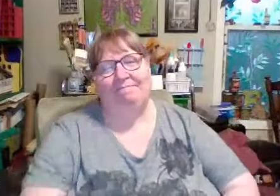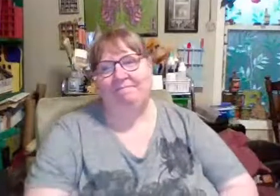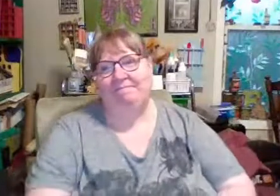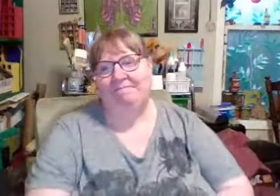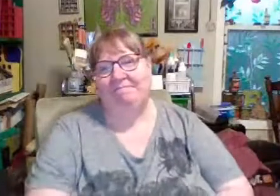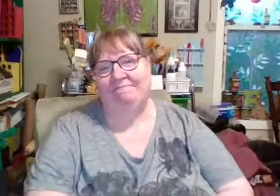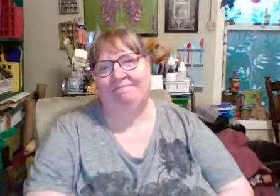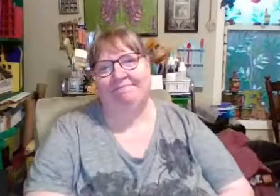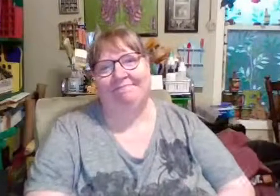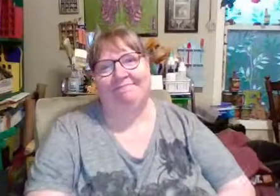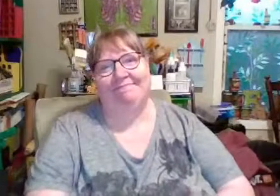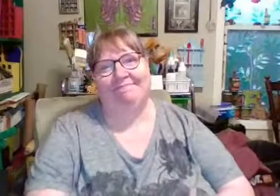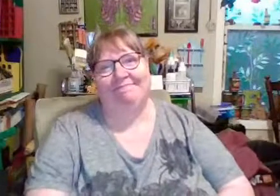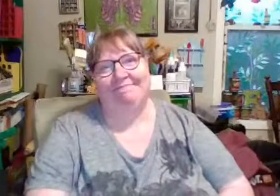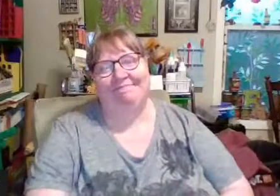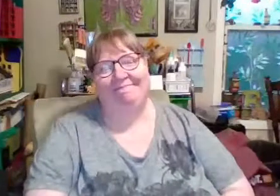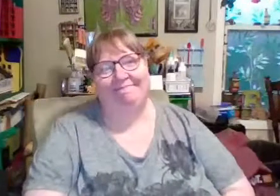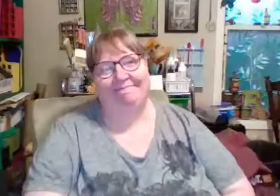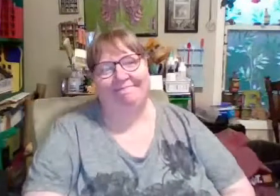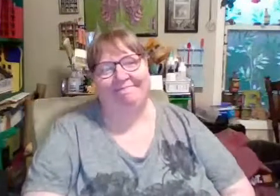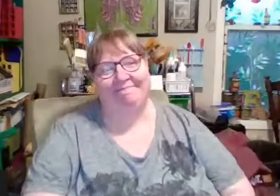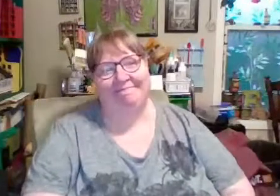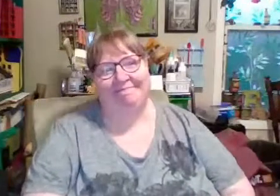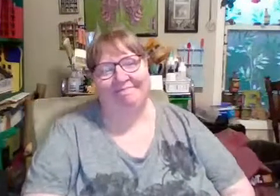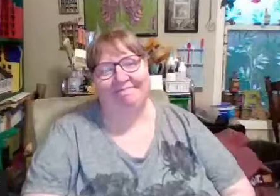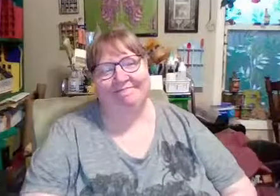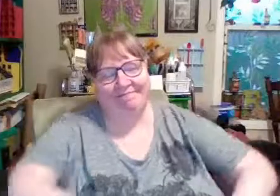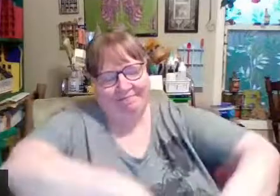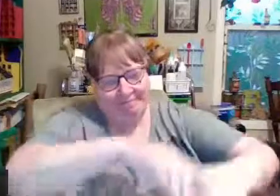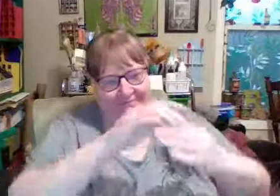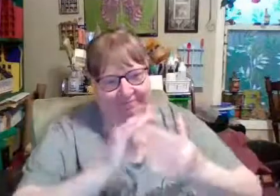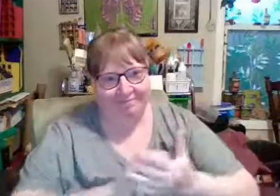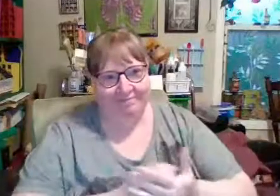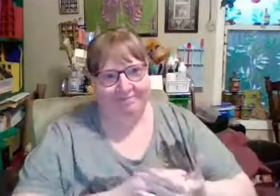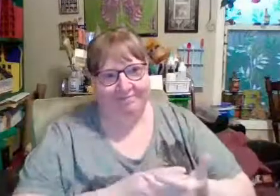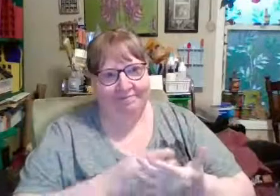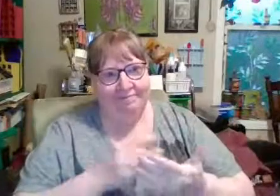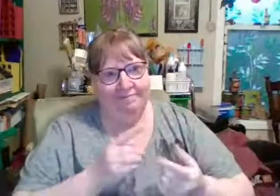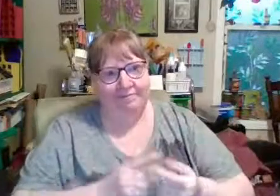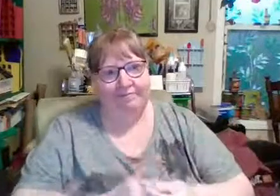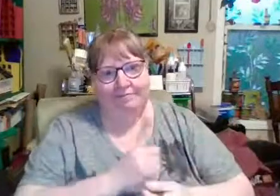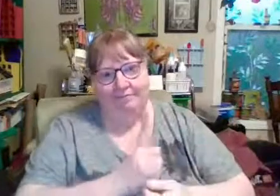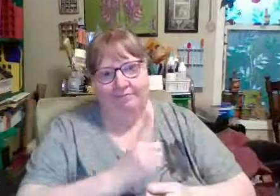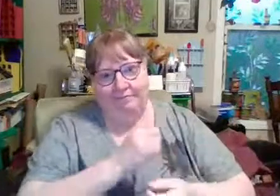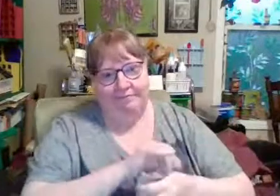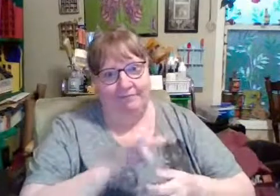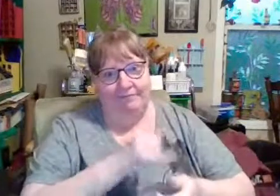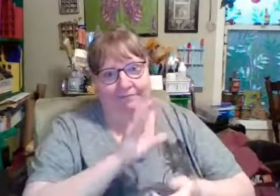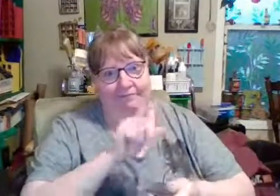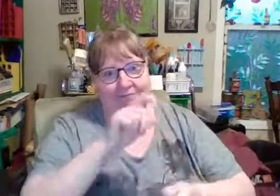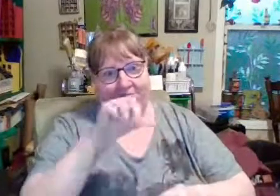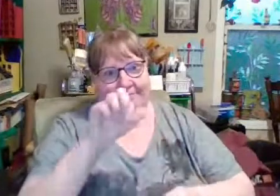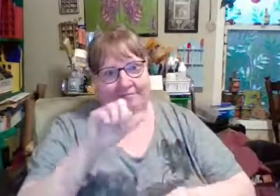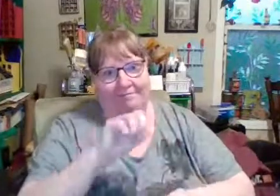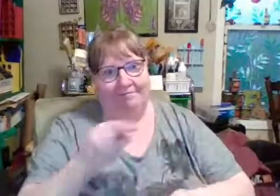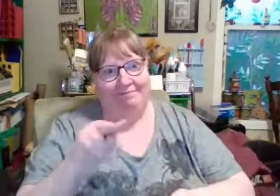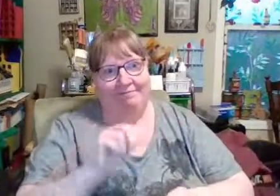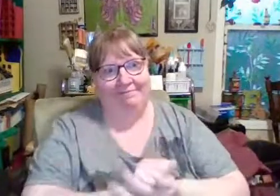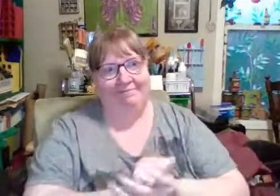Hi all, this is Care Heart, and on the screen with me today I have Jean Peter, Kim, and Susie B. We like to call her